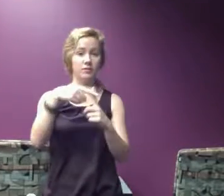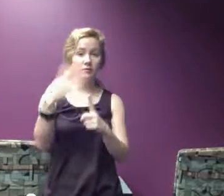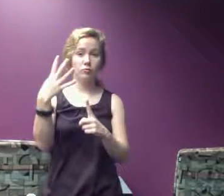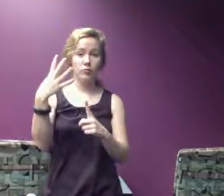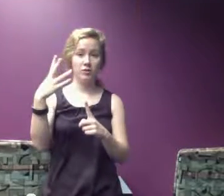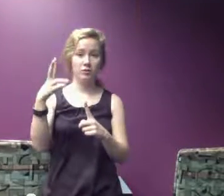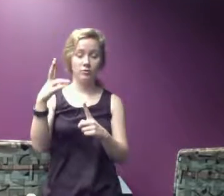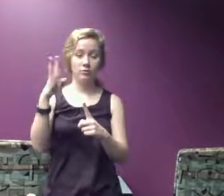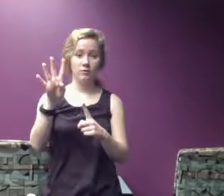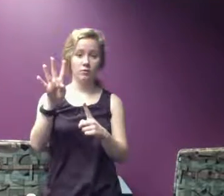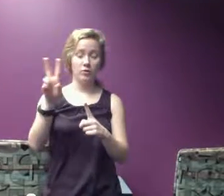plus